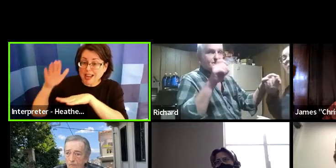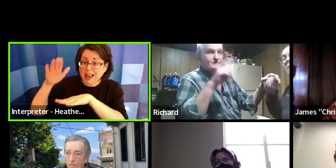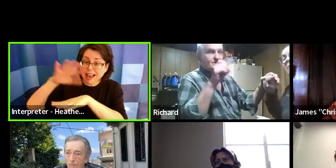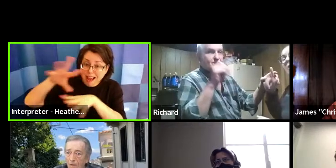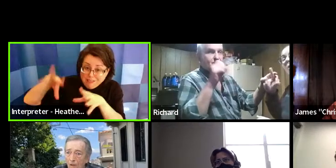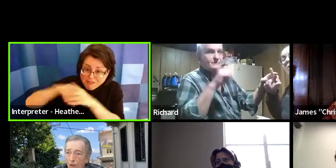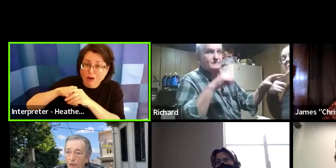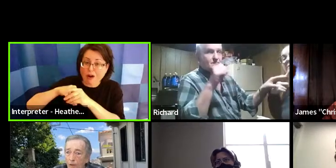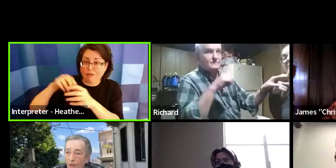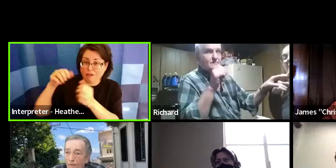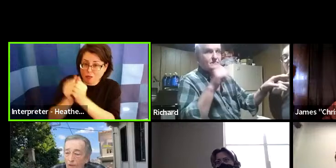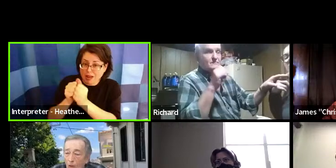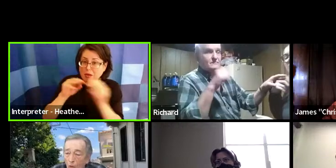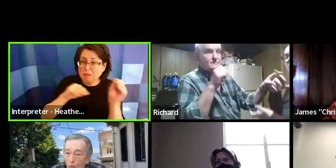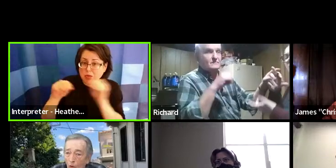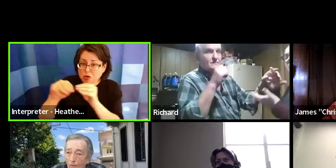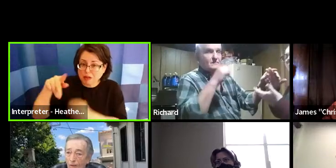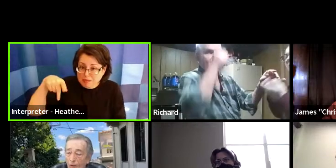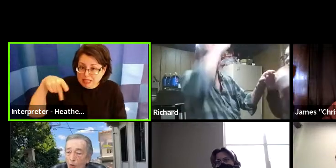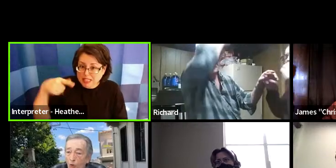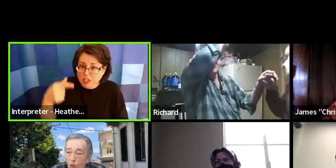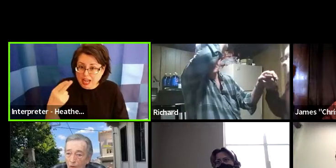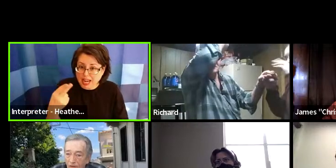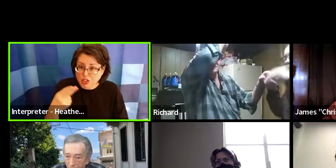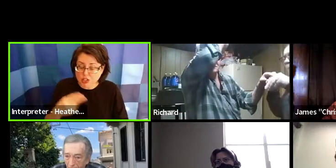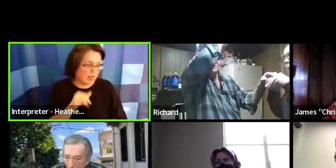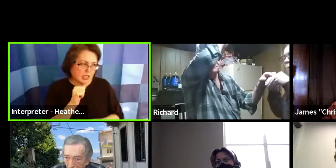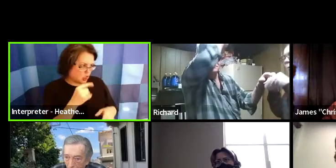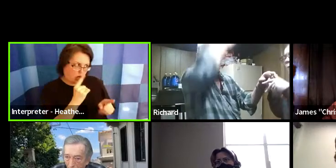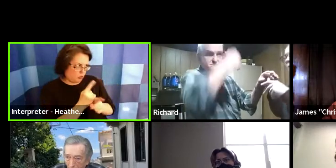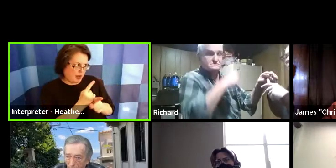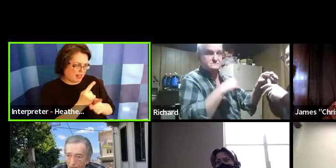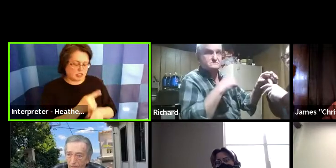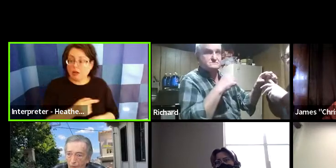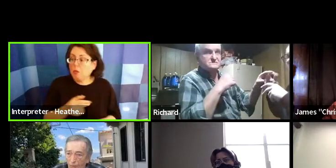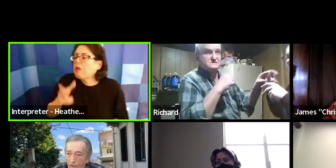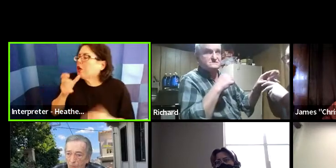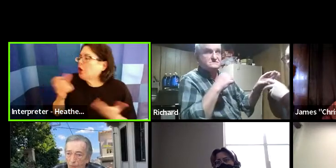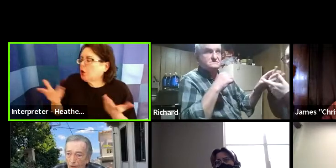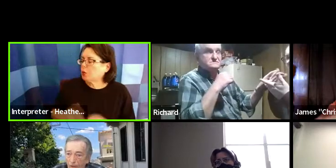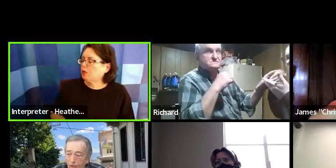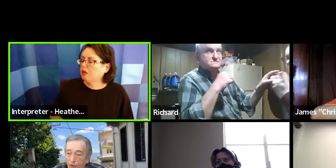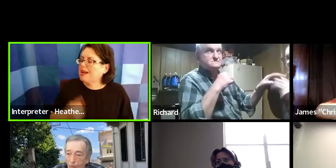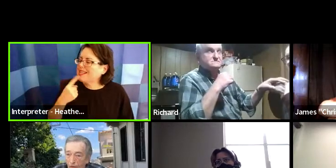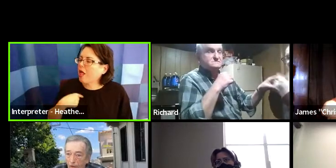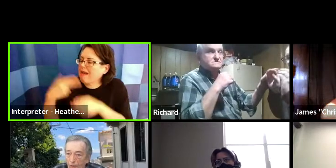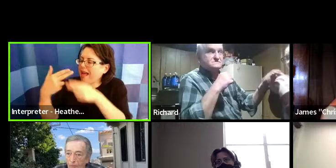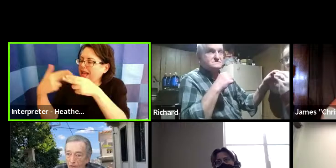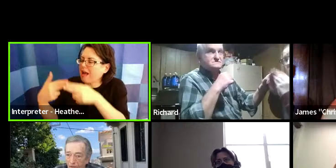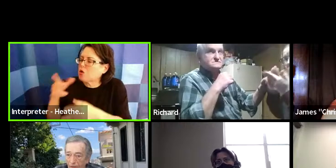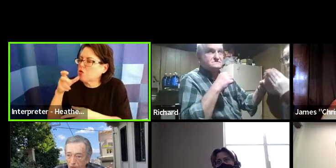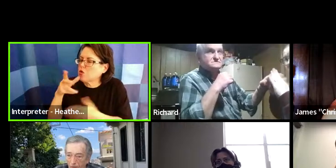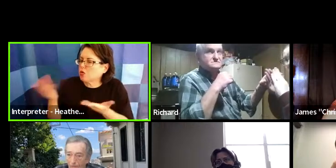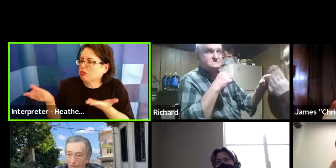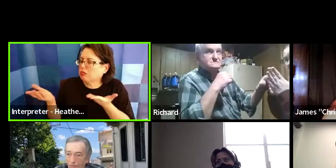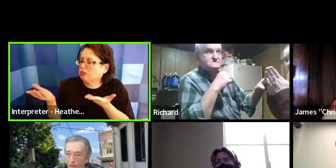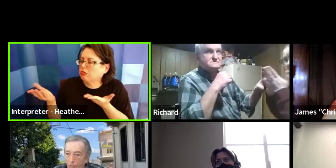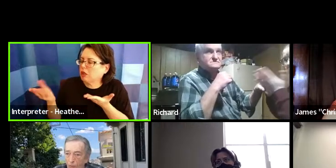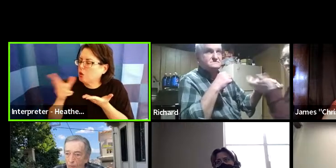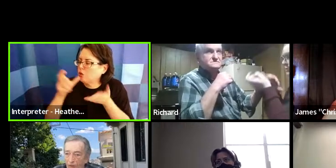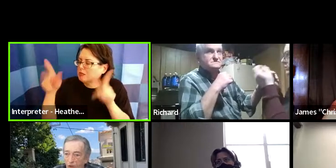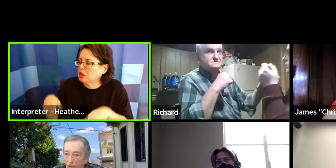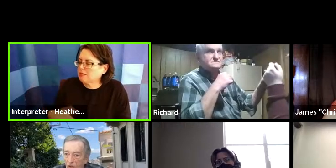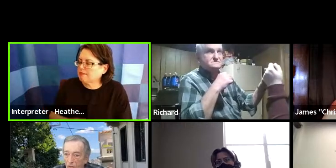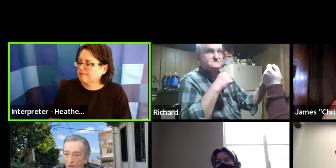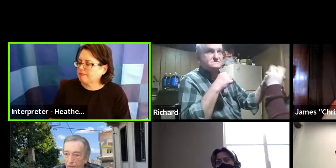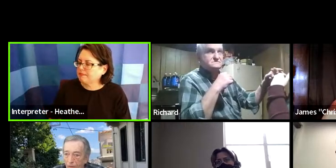That's not correct. I should say. Who is it then that is providing the community representation in